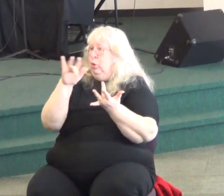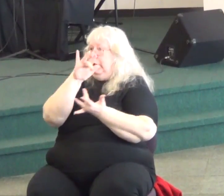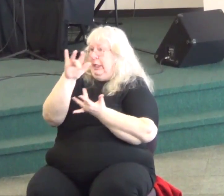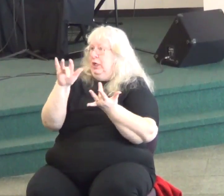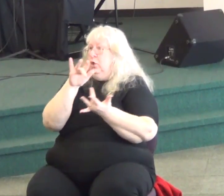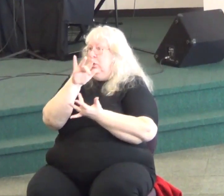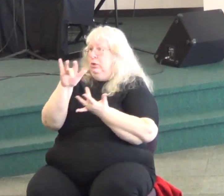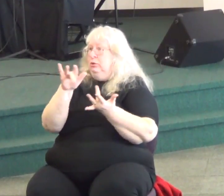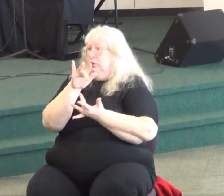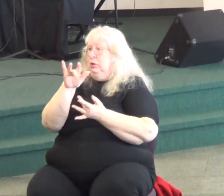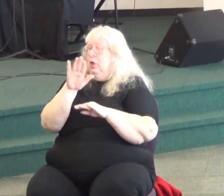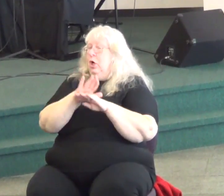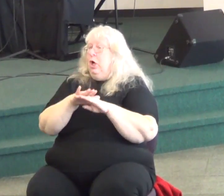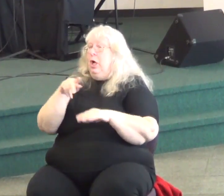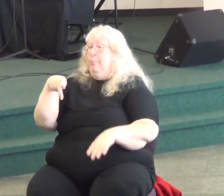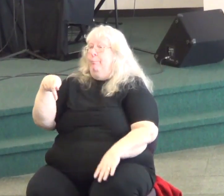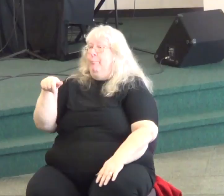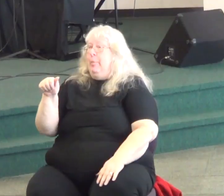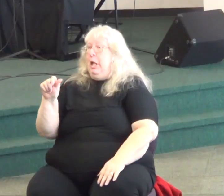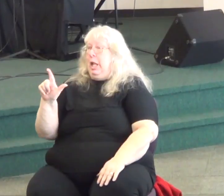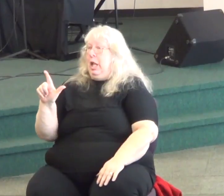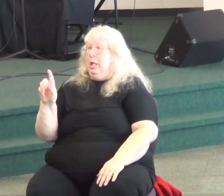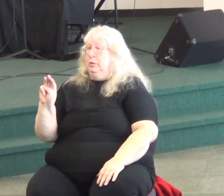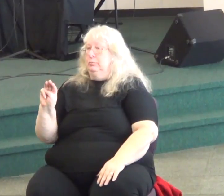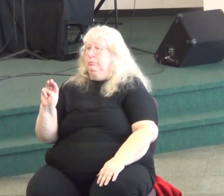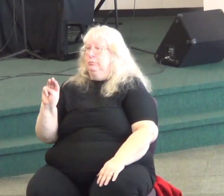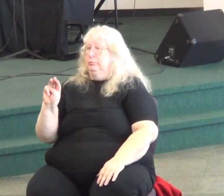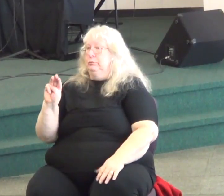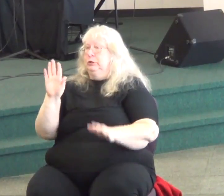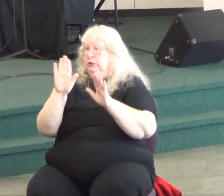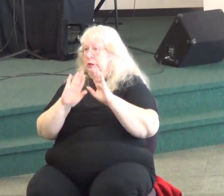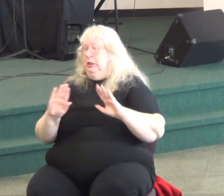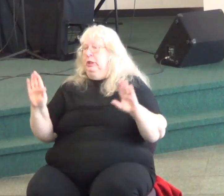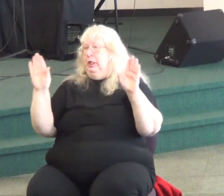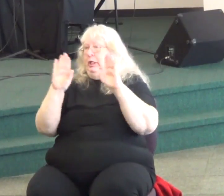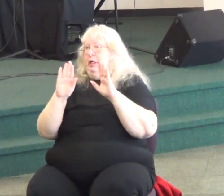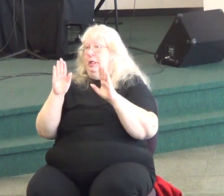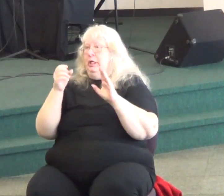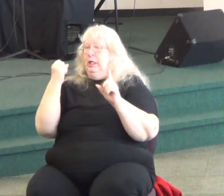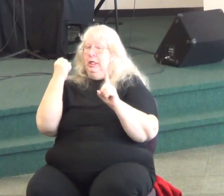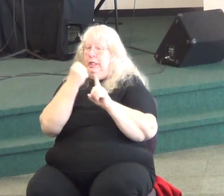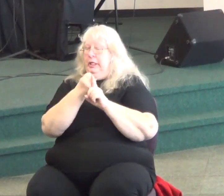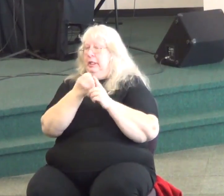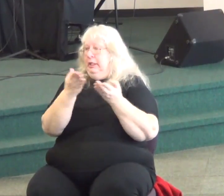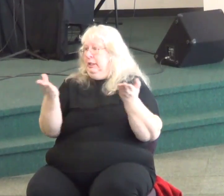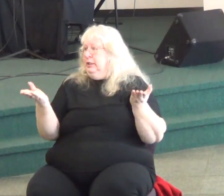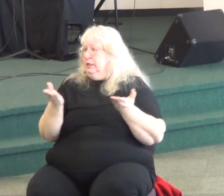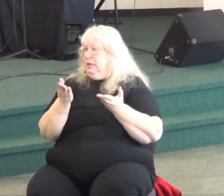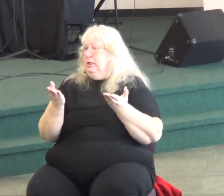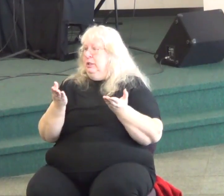on Palm Sunday strike in this area. It struck state after state.